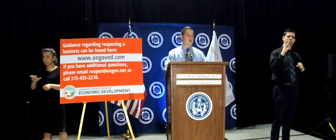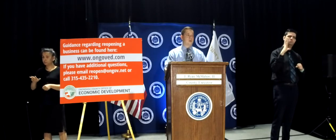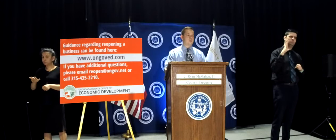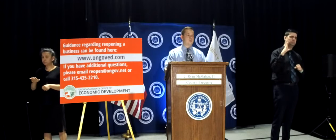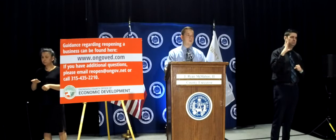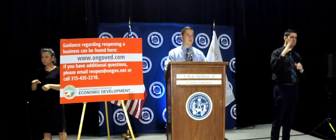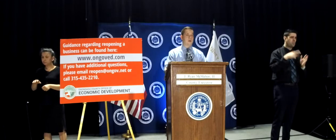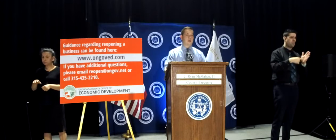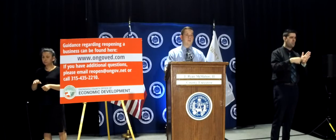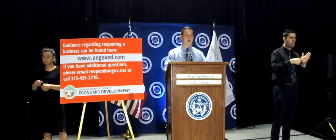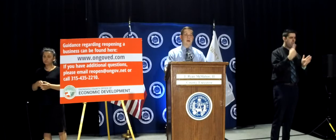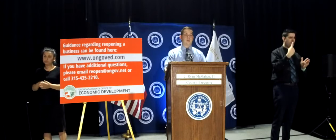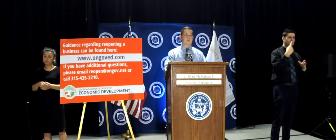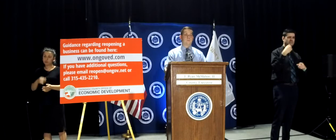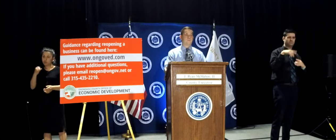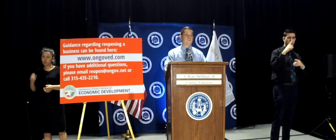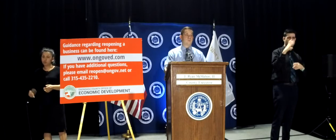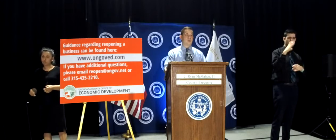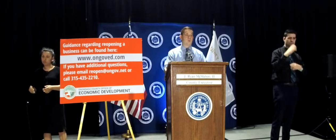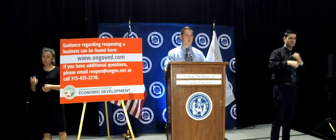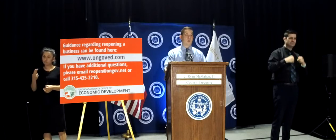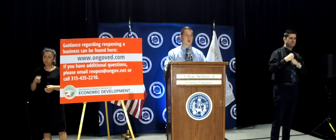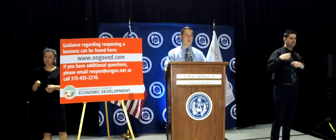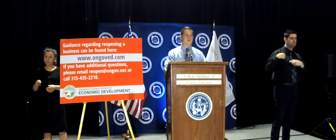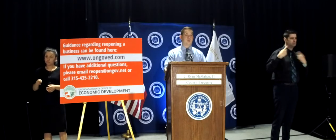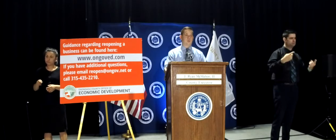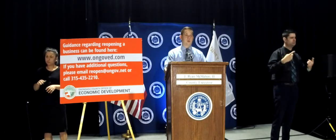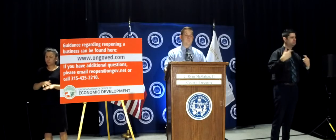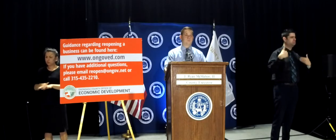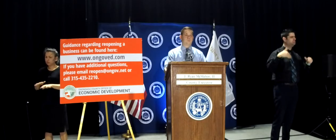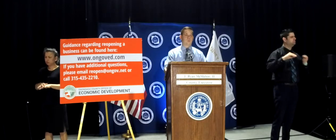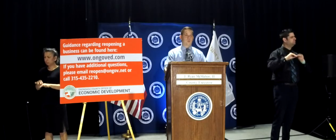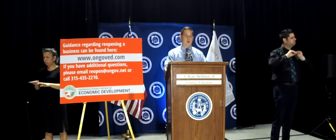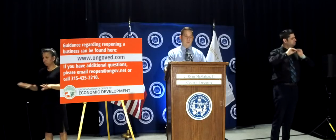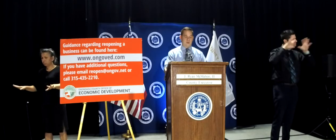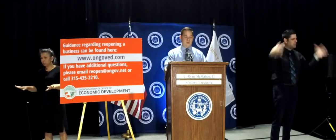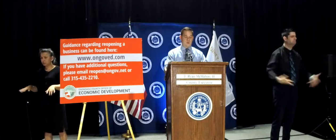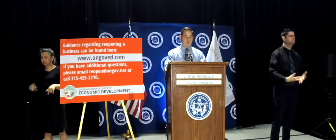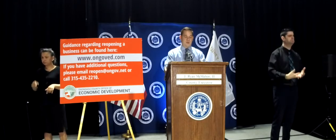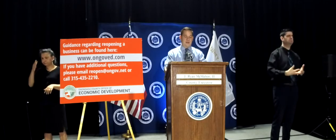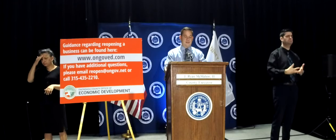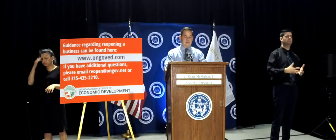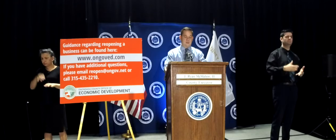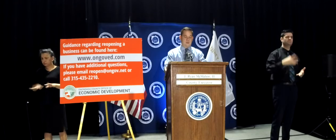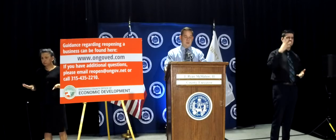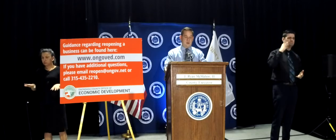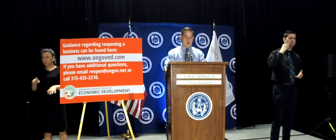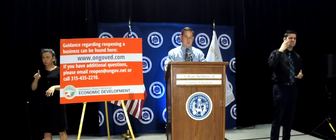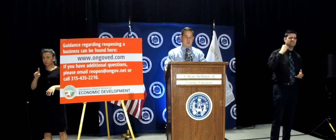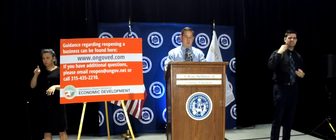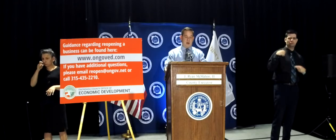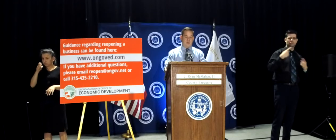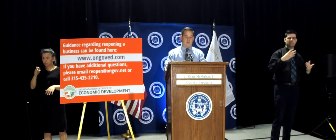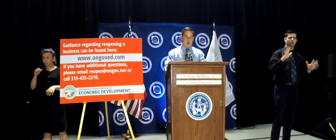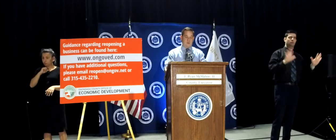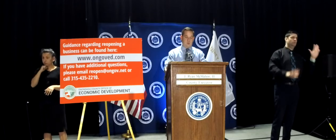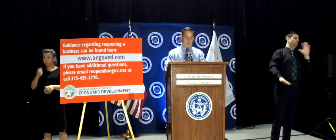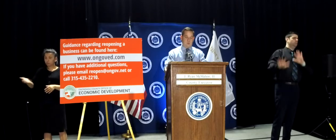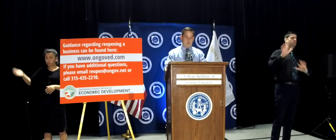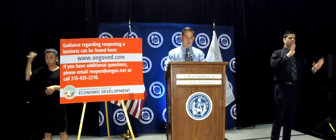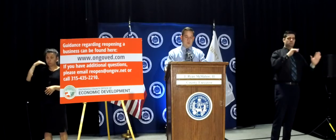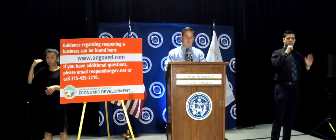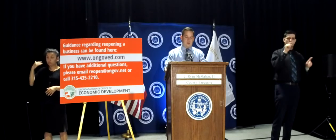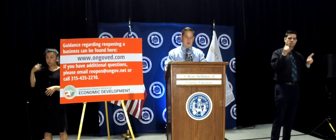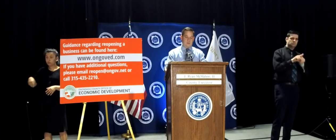100 years pandemic, and we're all living through it. We're all making so many gains in it. I'm so proud of all of